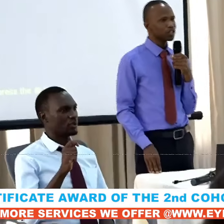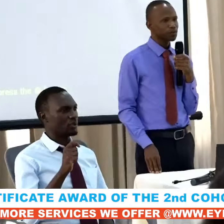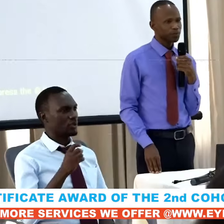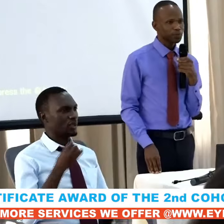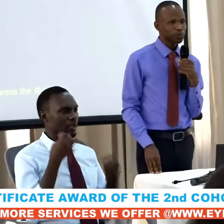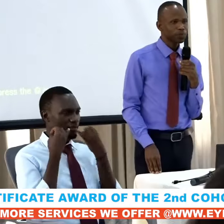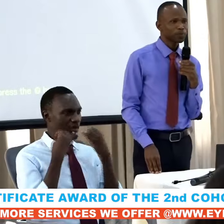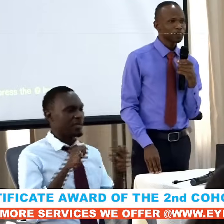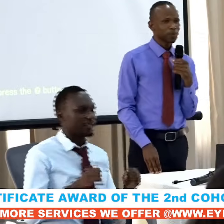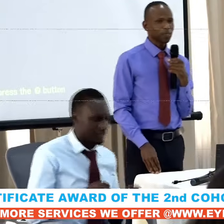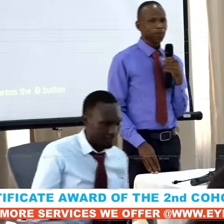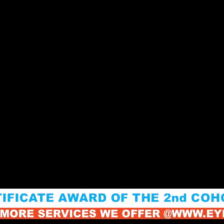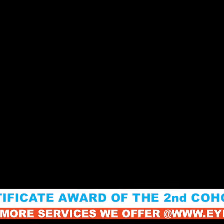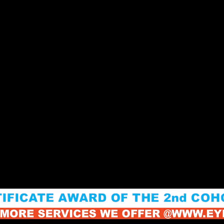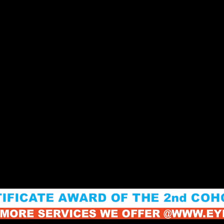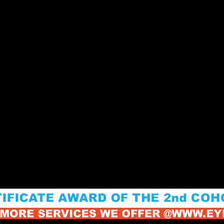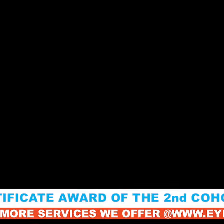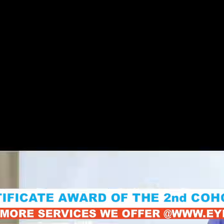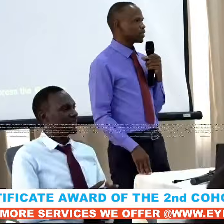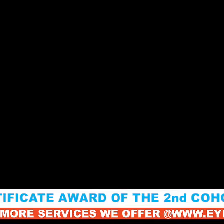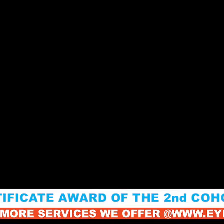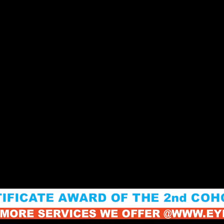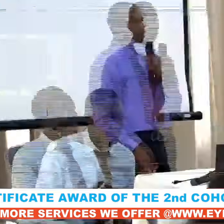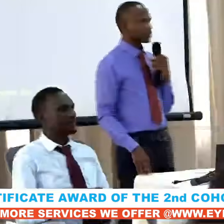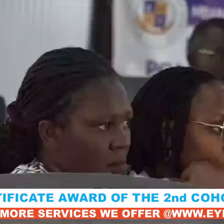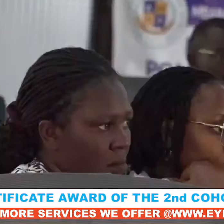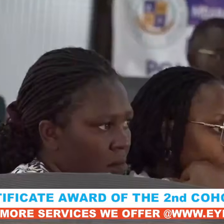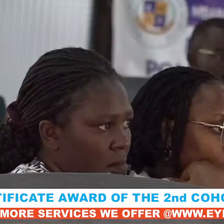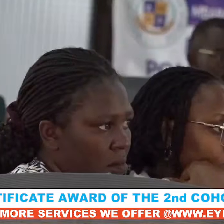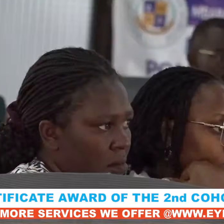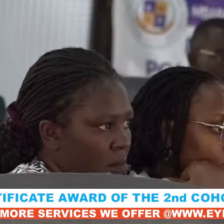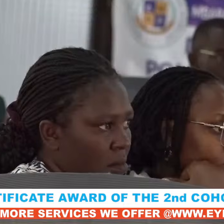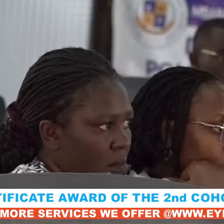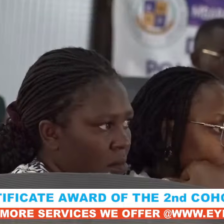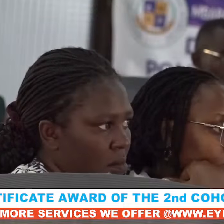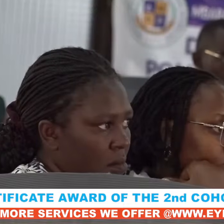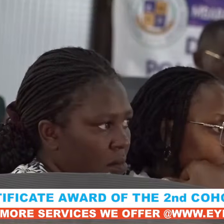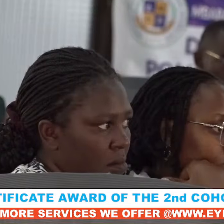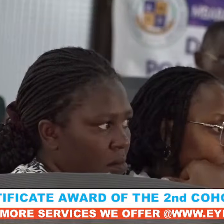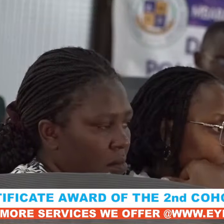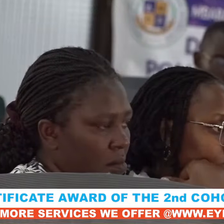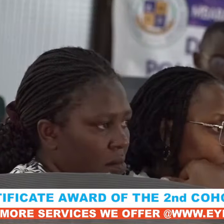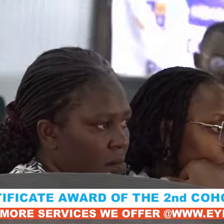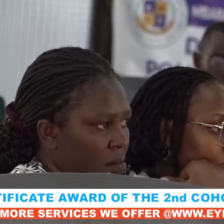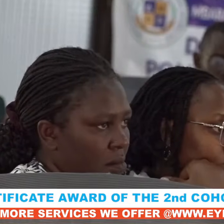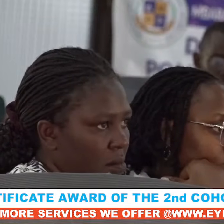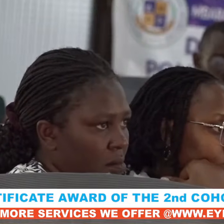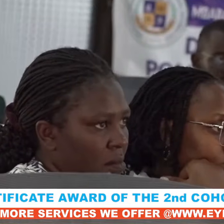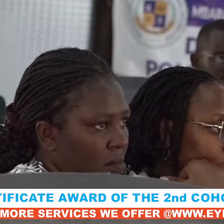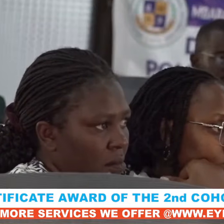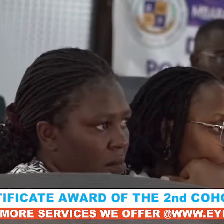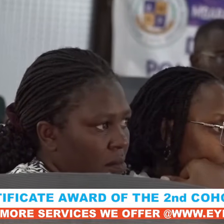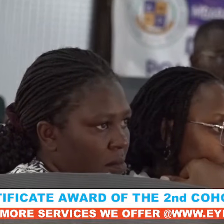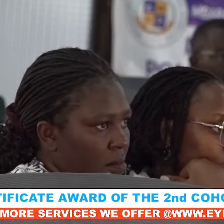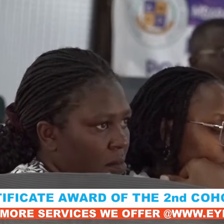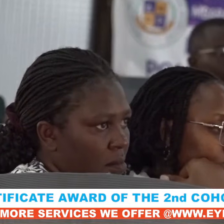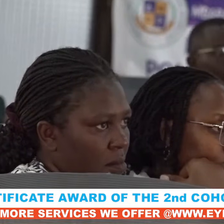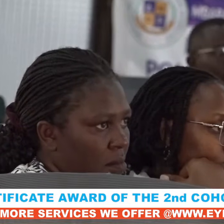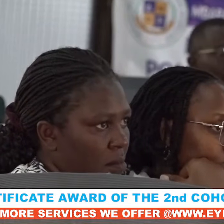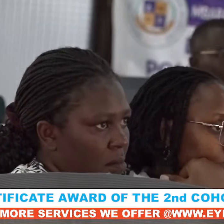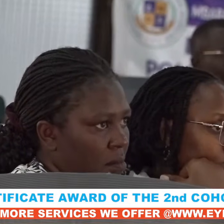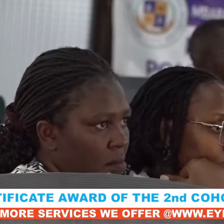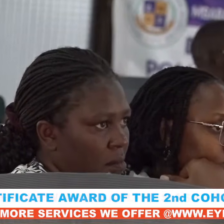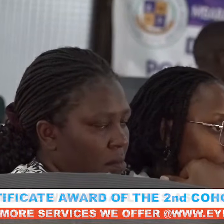seen. I'm stopping it at that. At this juncture, I want to welcome